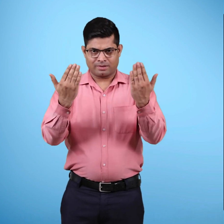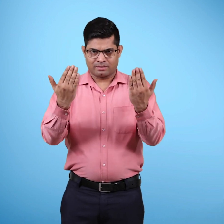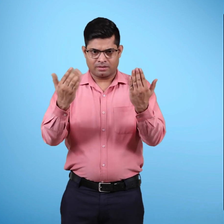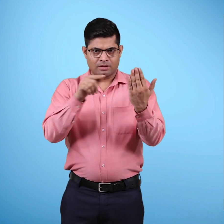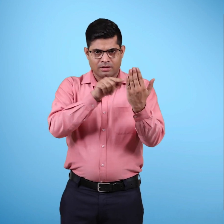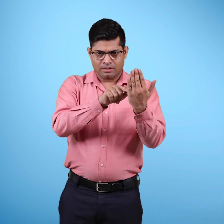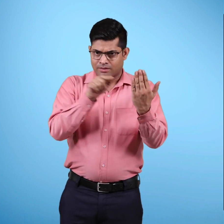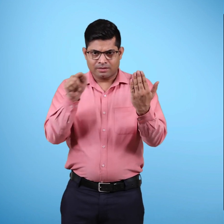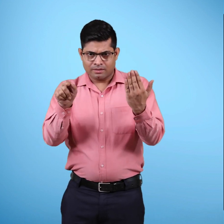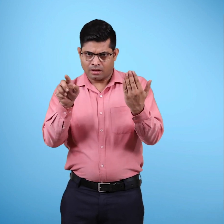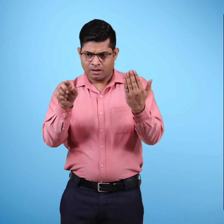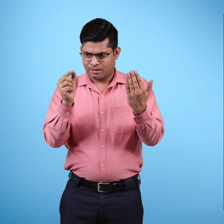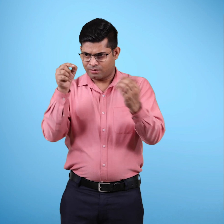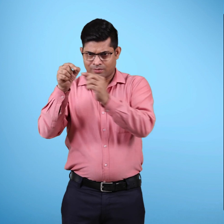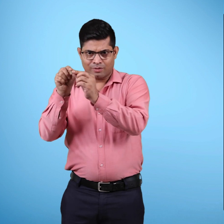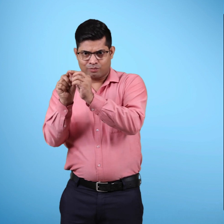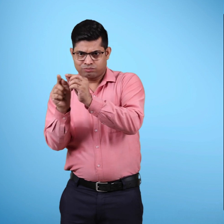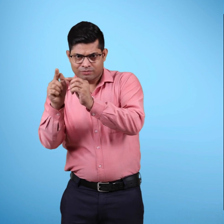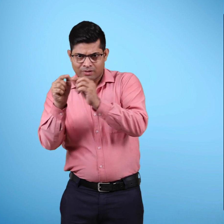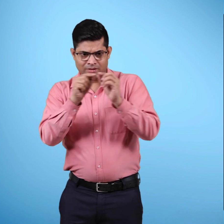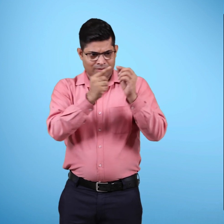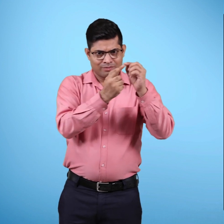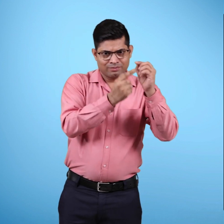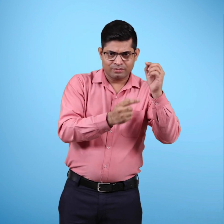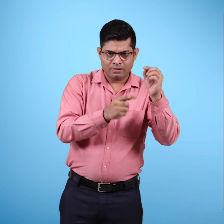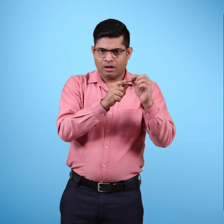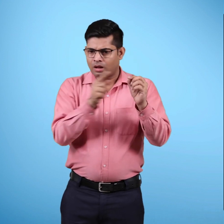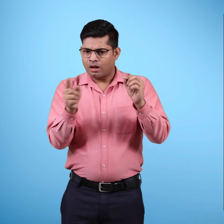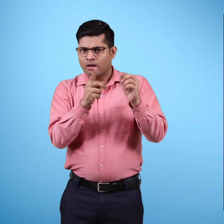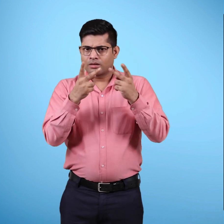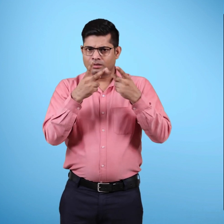There seem to be two different types of roots, isn't it?